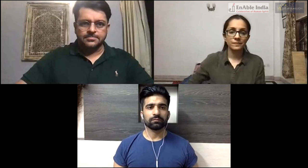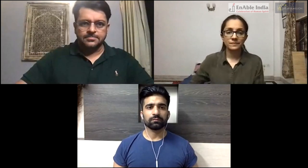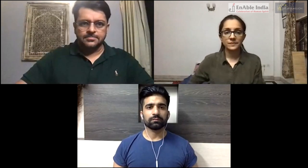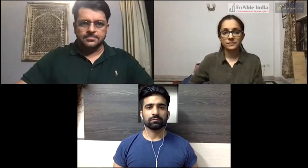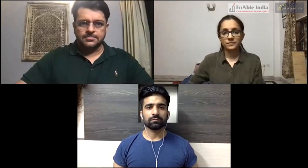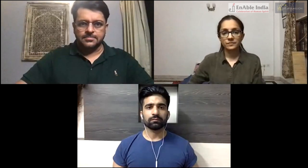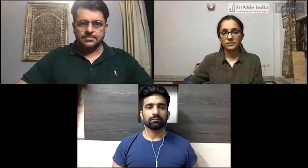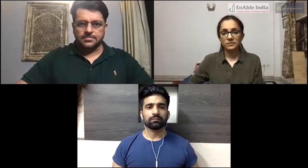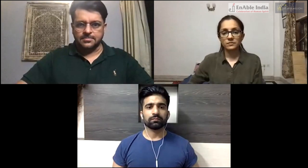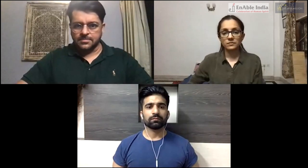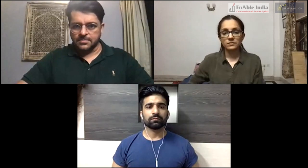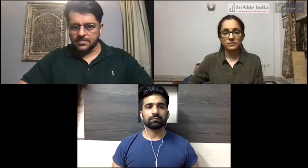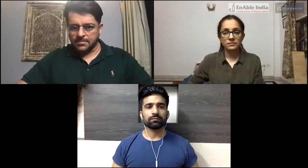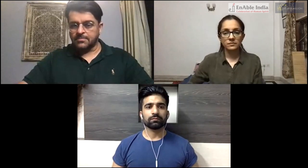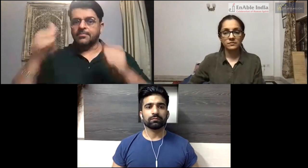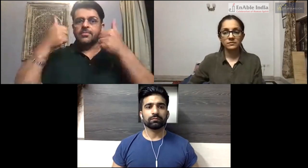much.